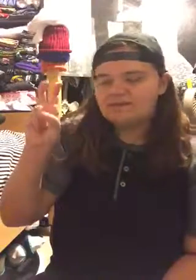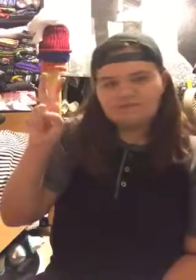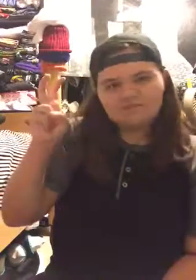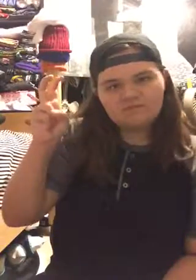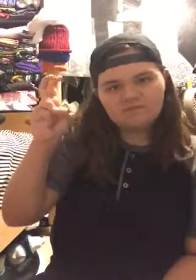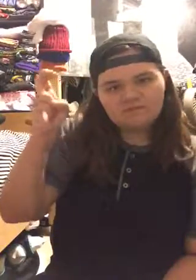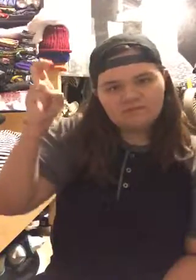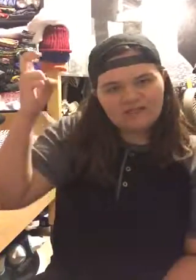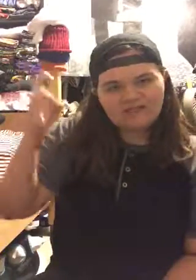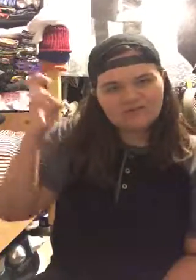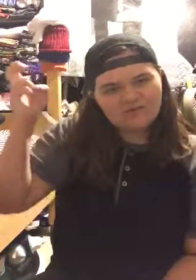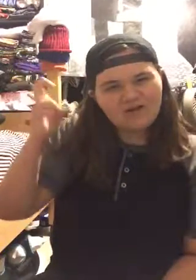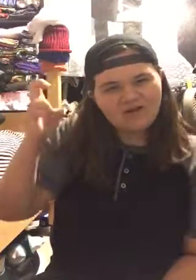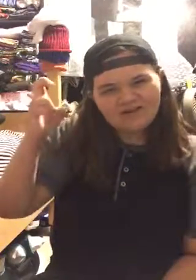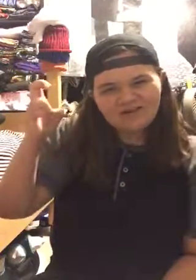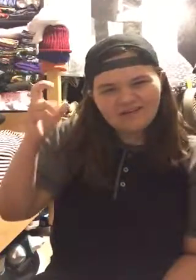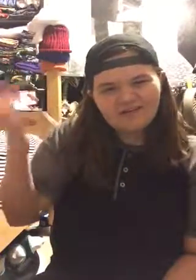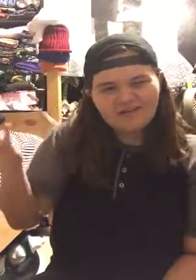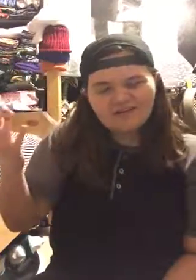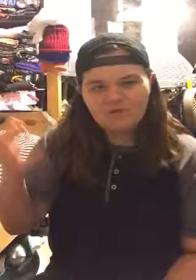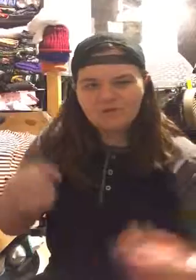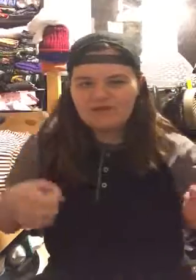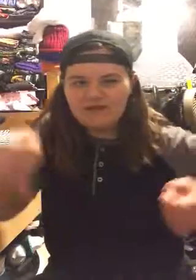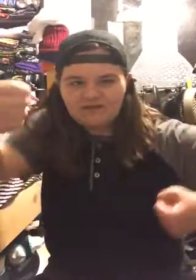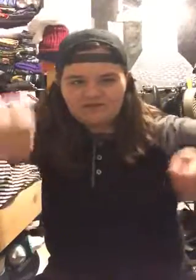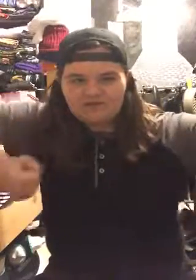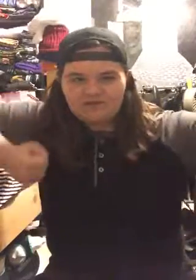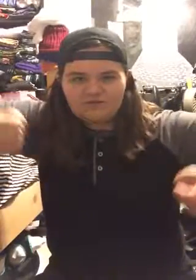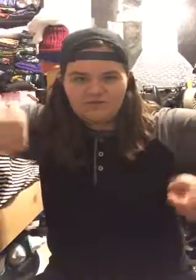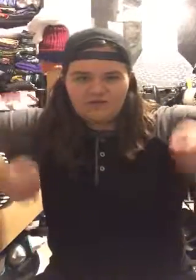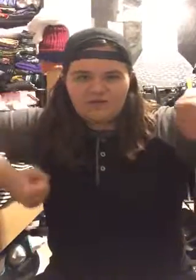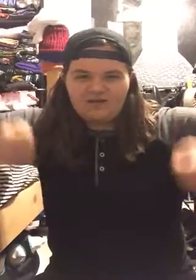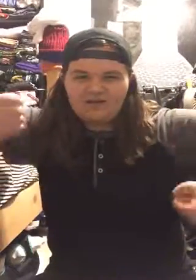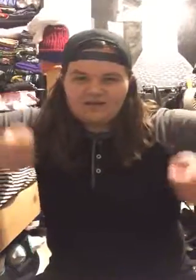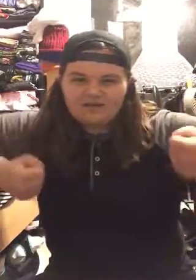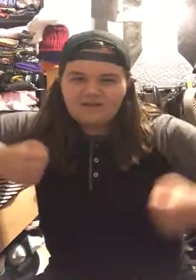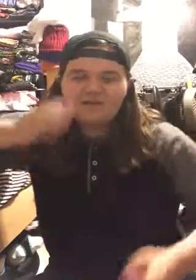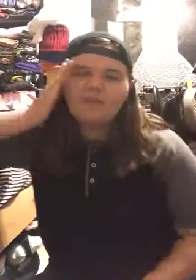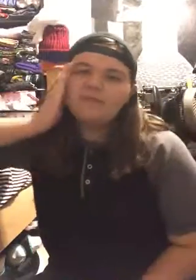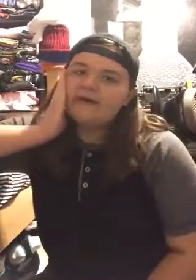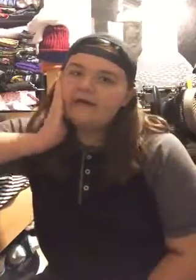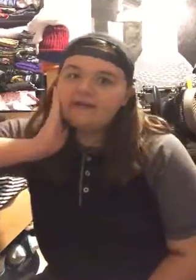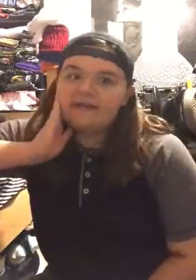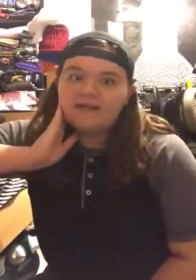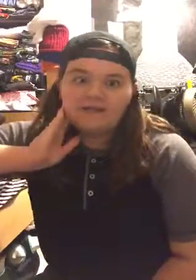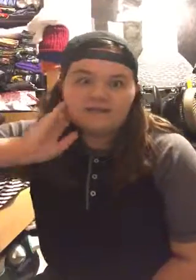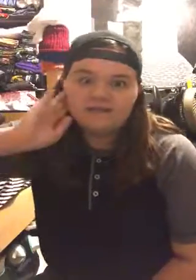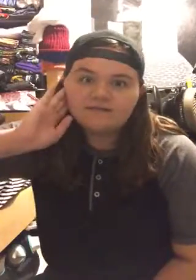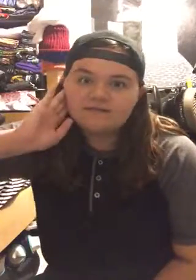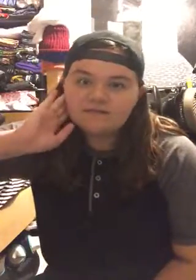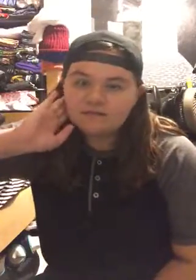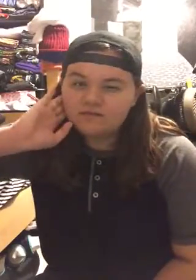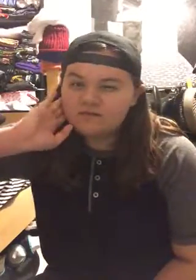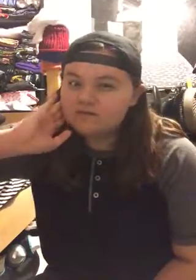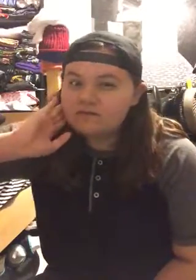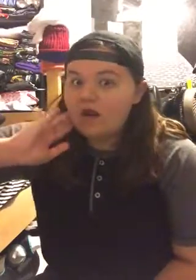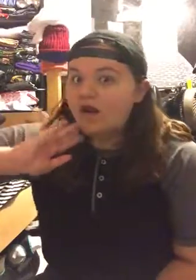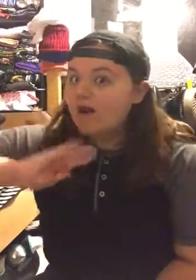was like truck or like truck, but again, it's not